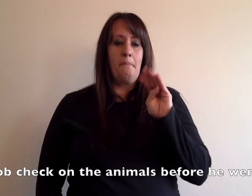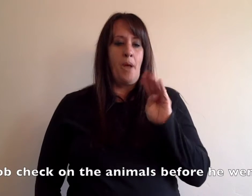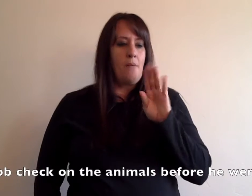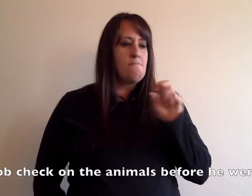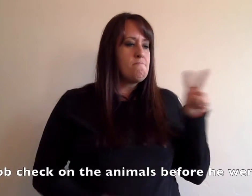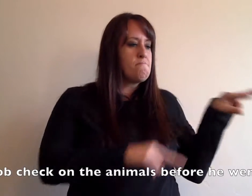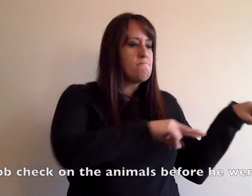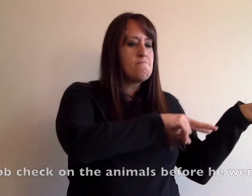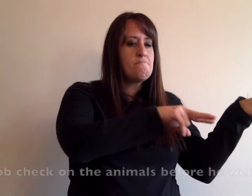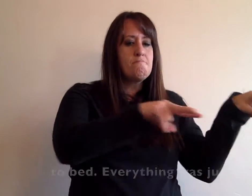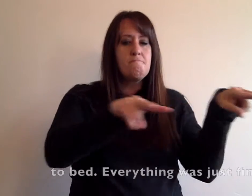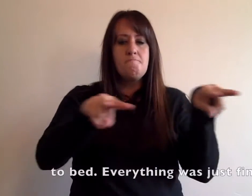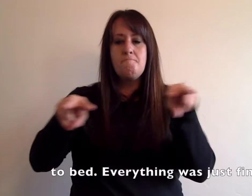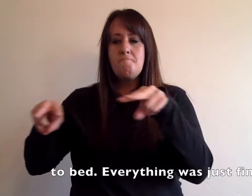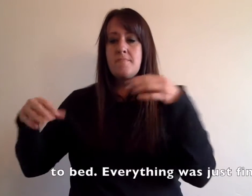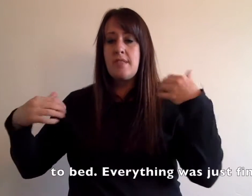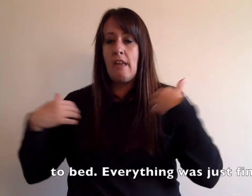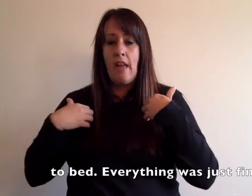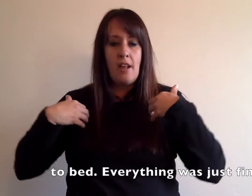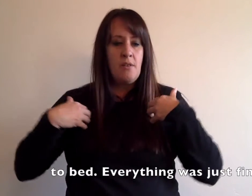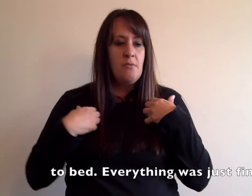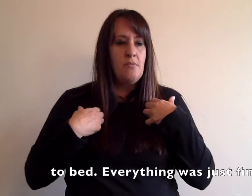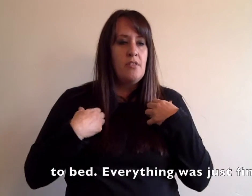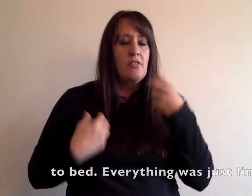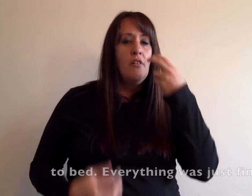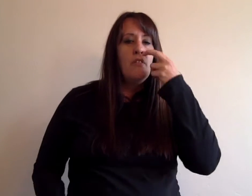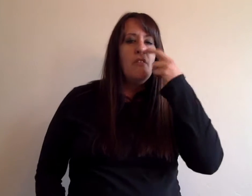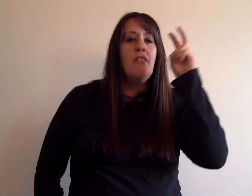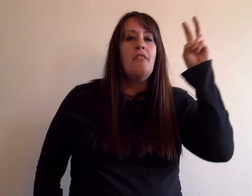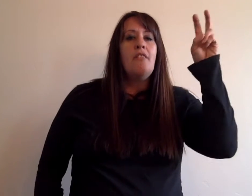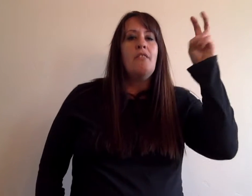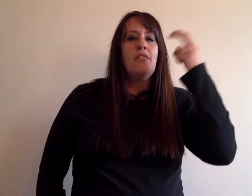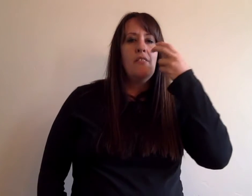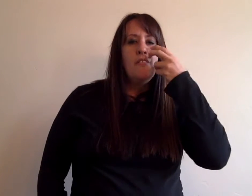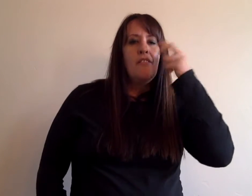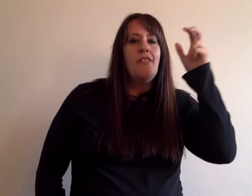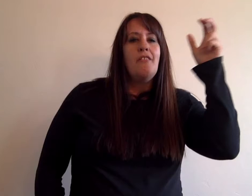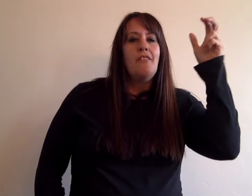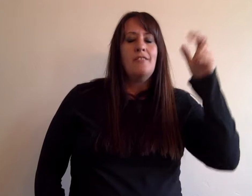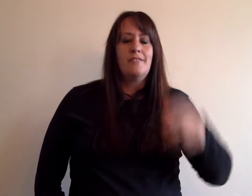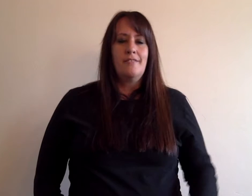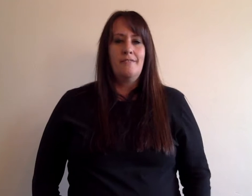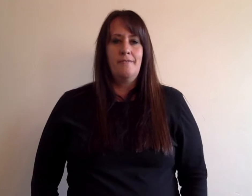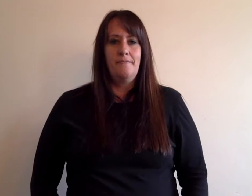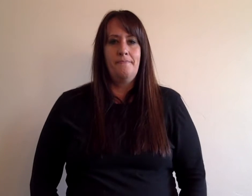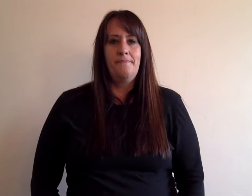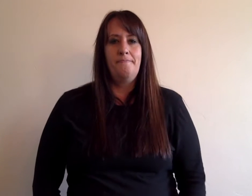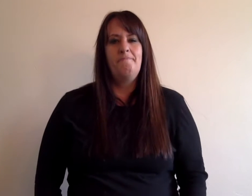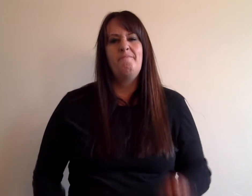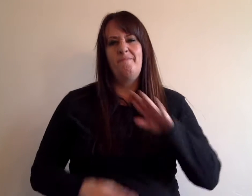Bob checked on the animals before he went to bed. Everything was just fine.